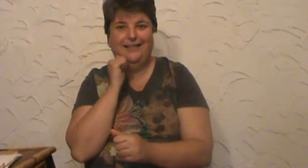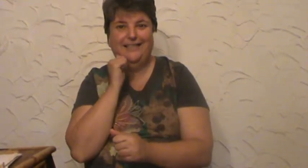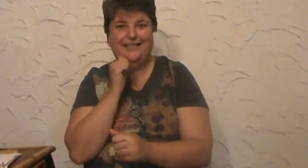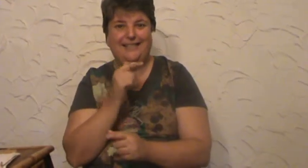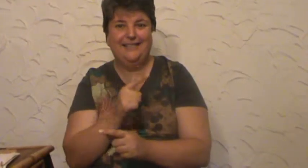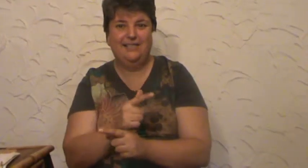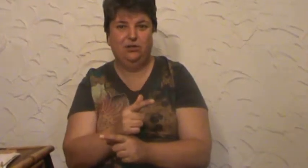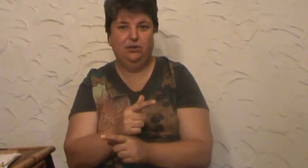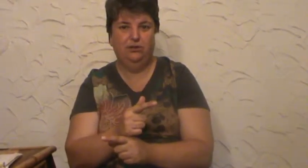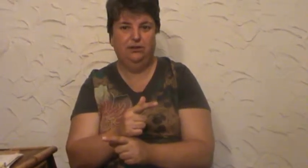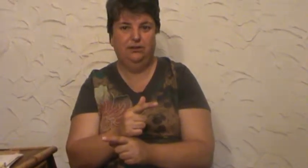sister.